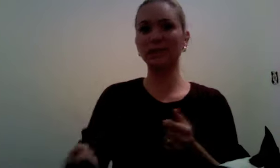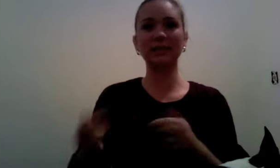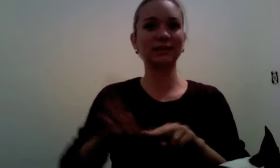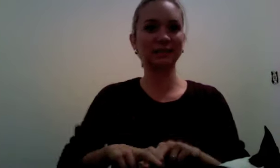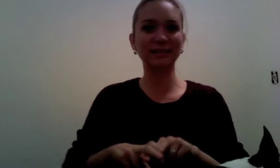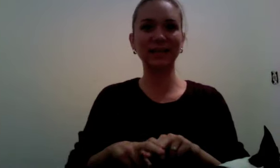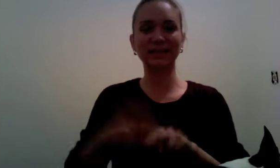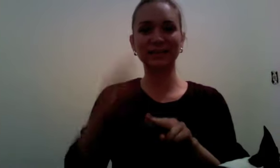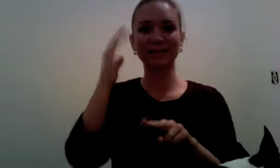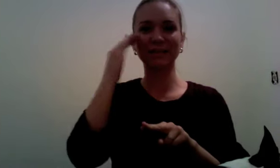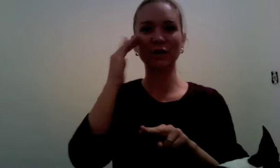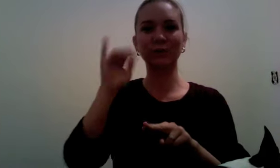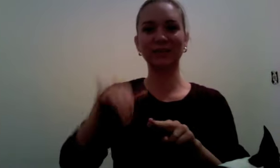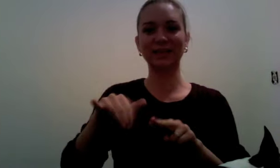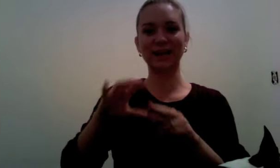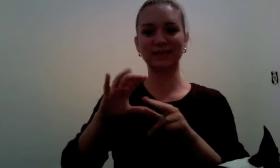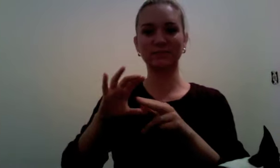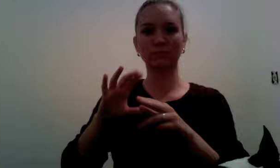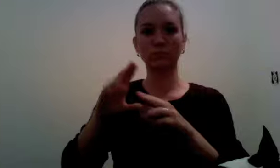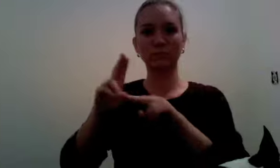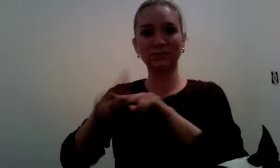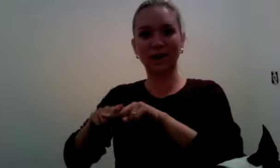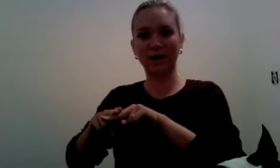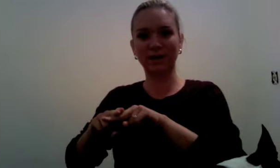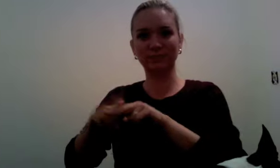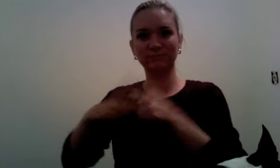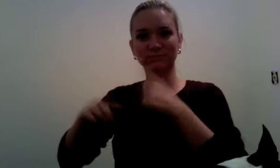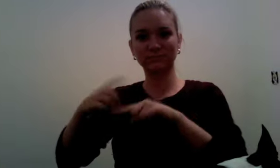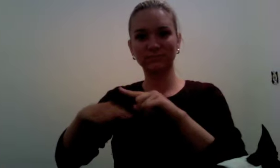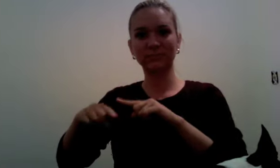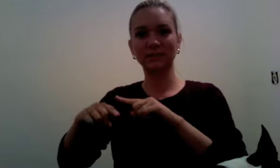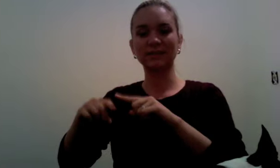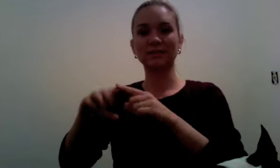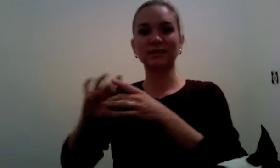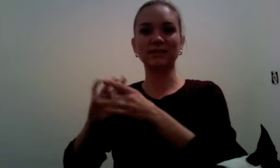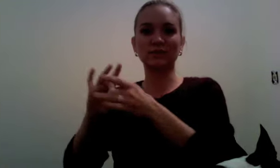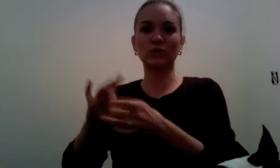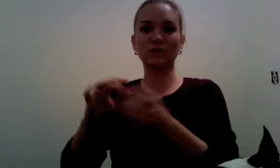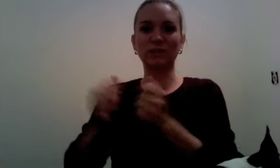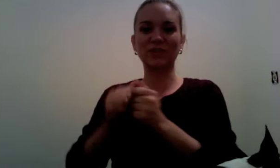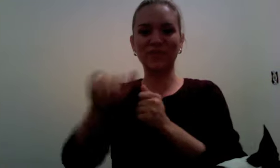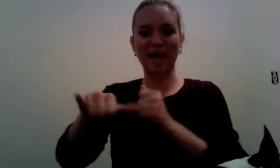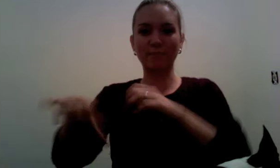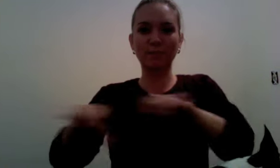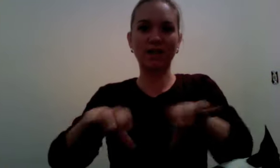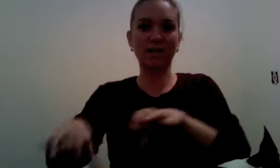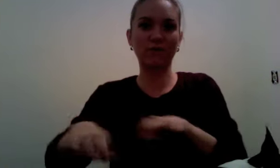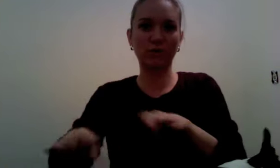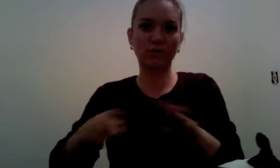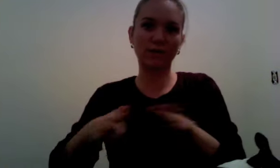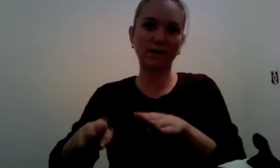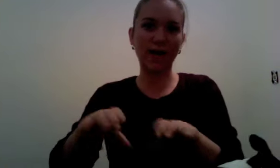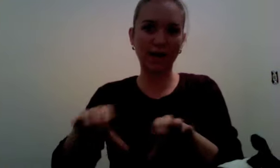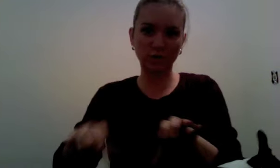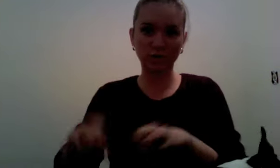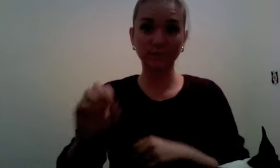immediately sit because they know that sign is associated with that behavior or action.